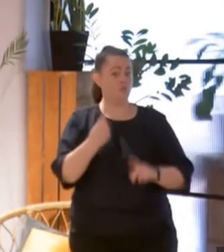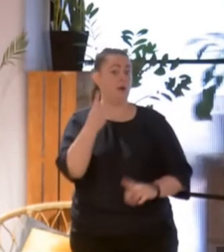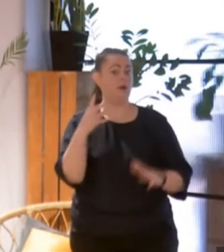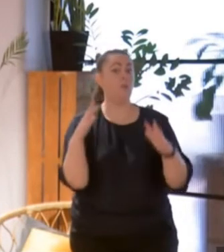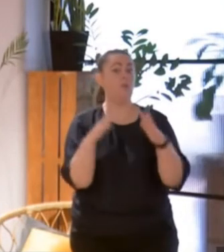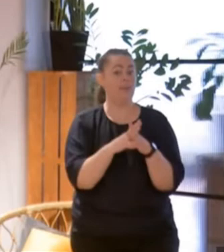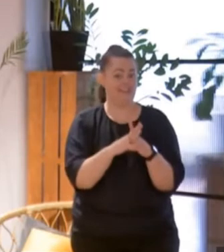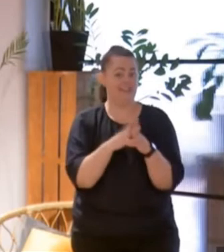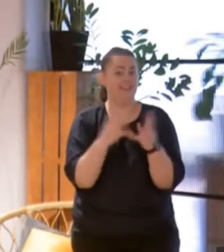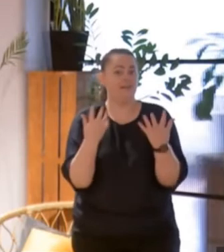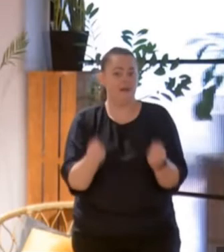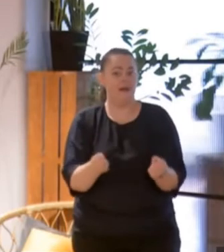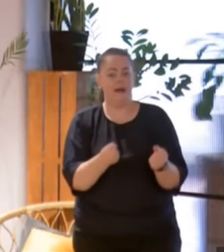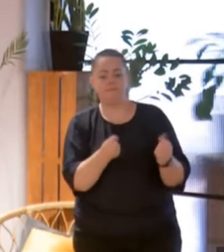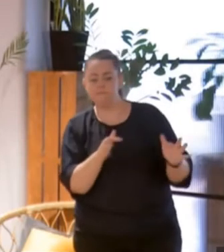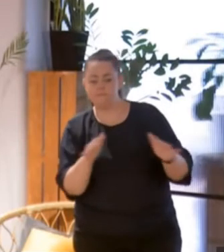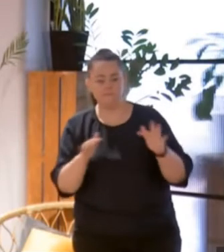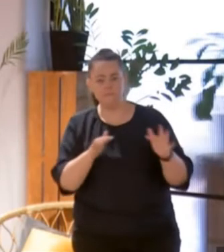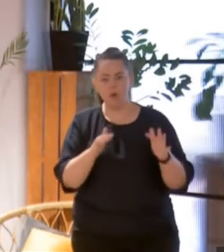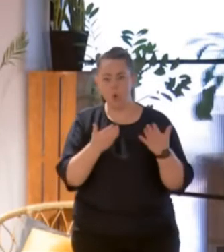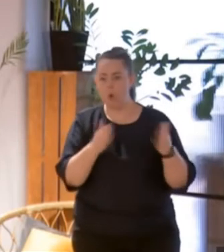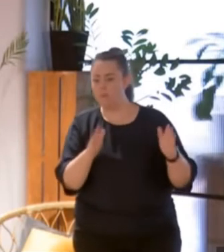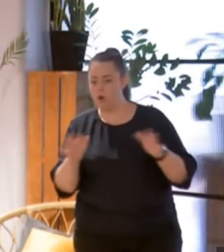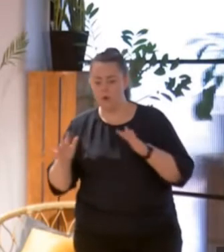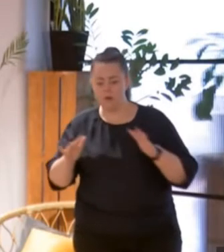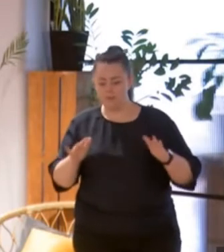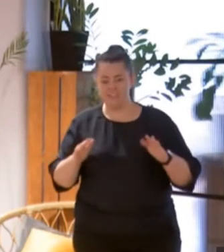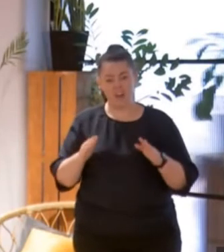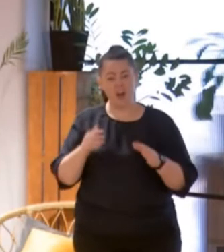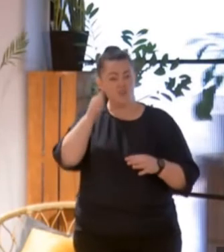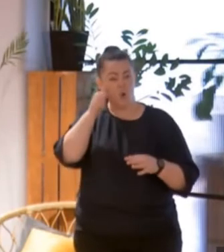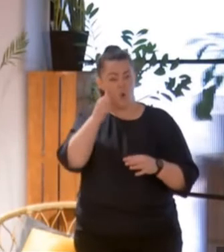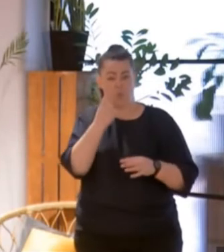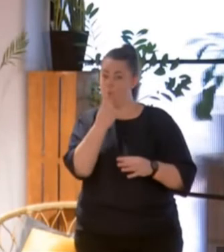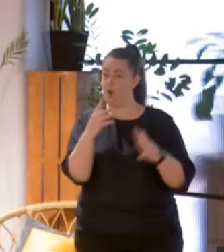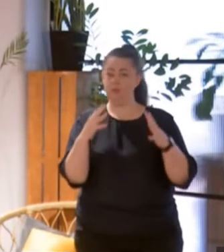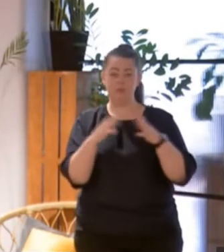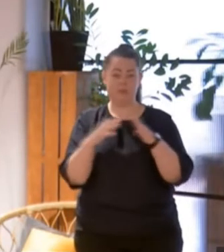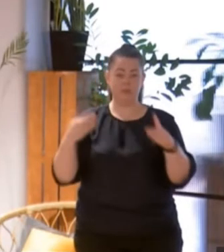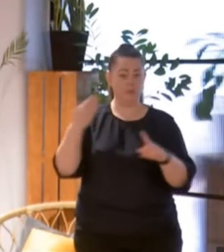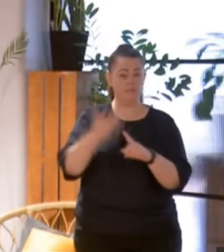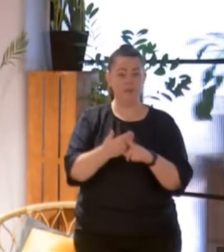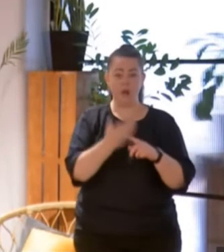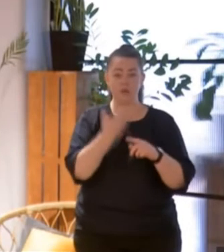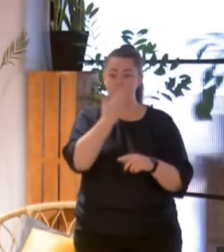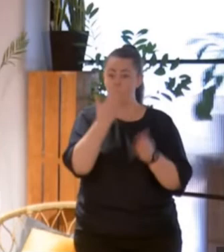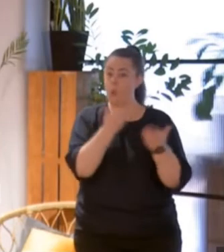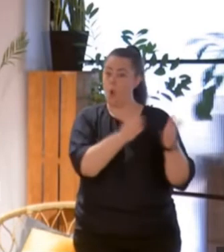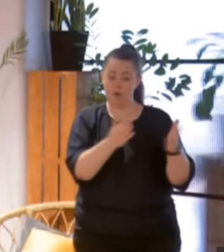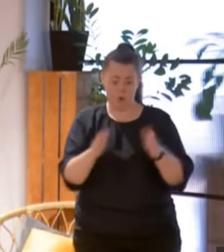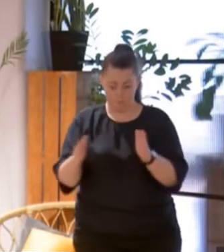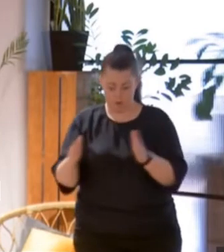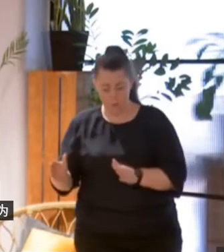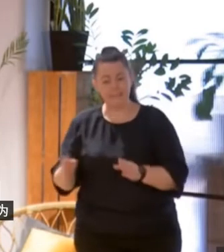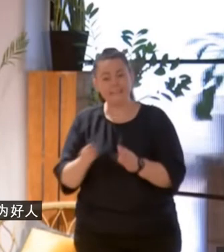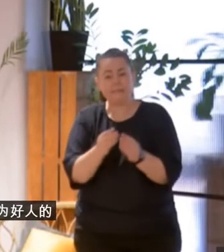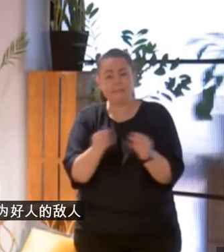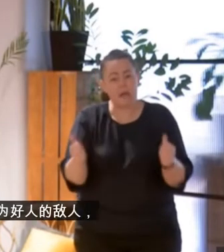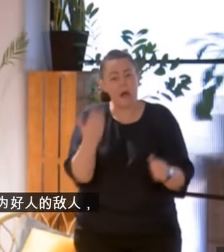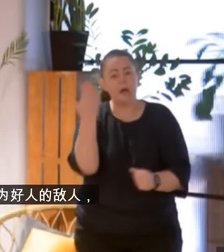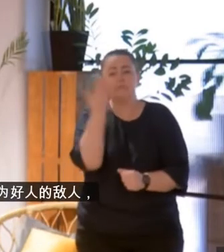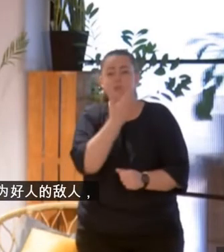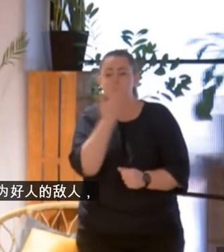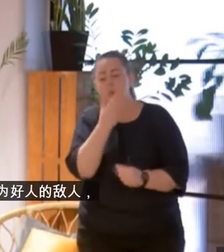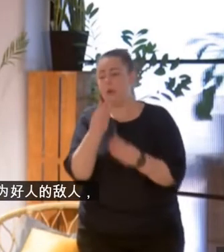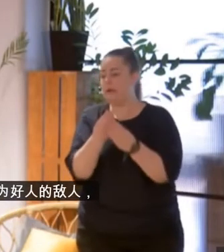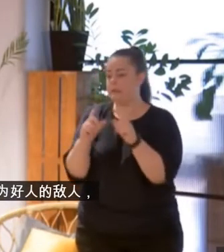the road. I know already there are children who have had to isolate, teachers who have had to isolate, but we can't let perfection be the